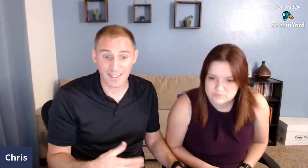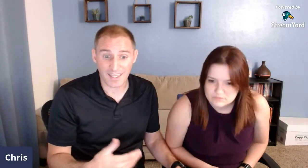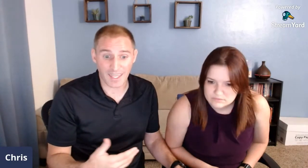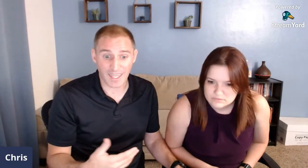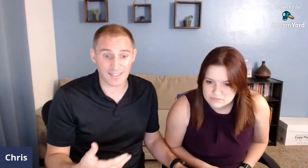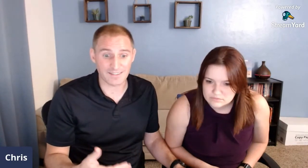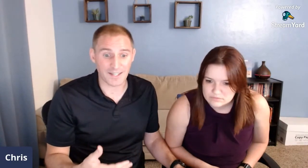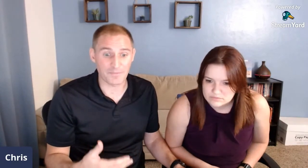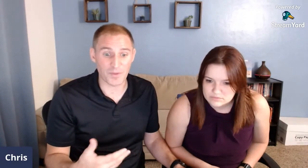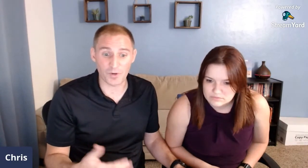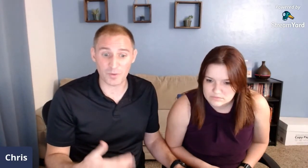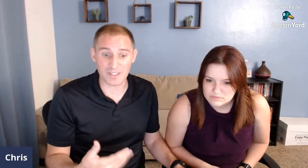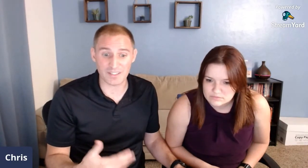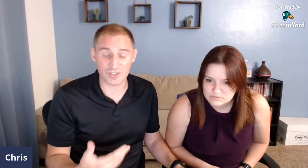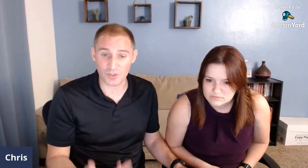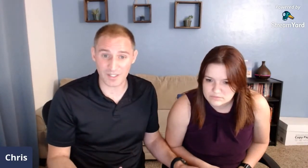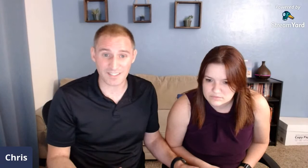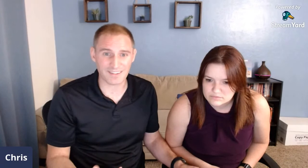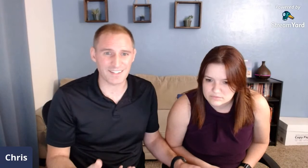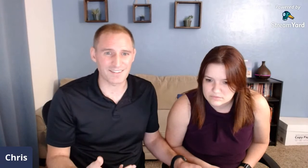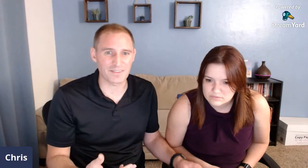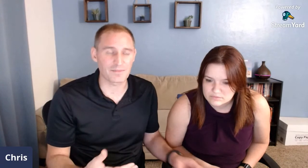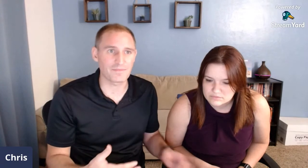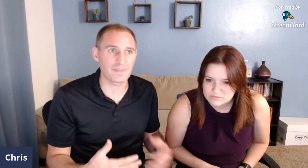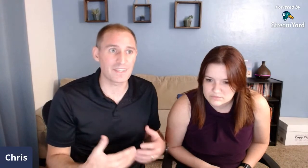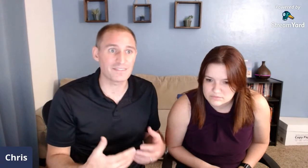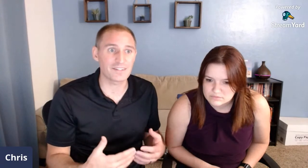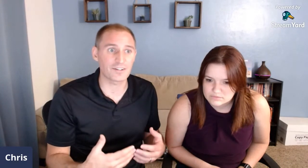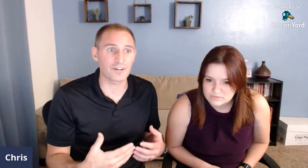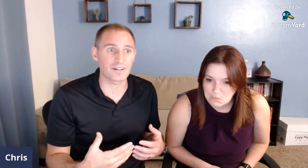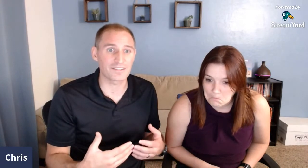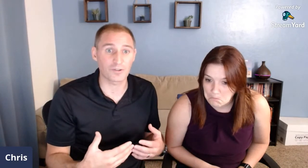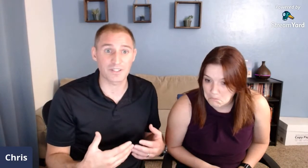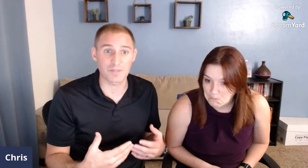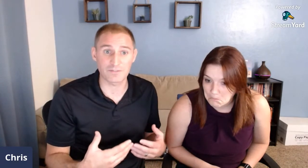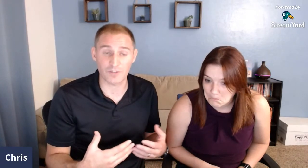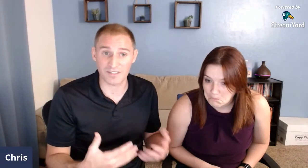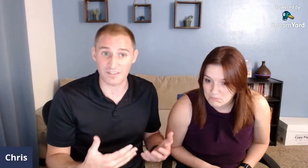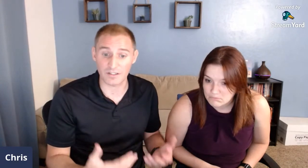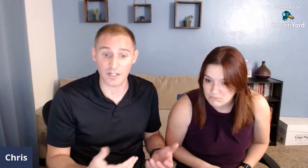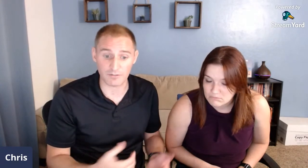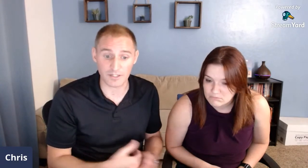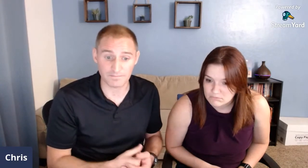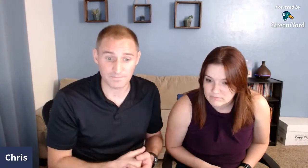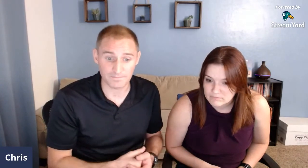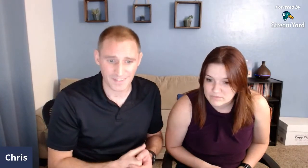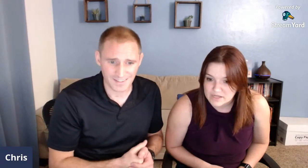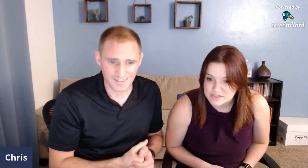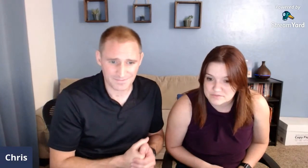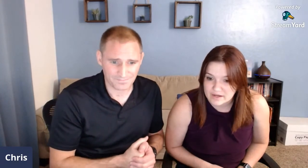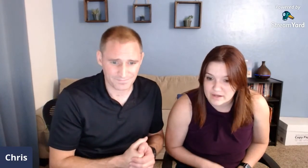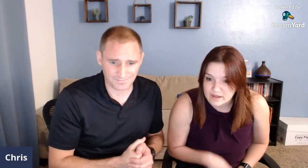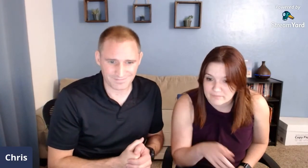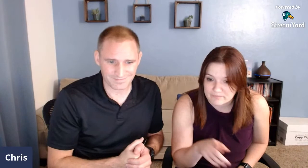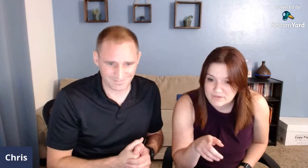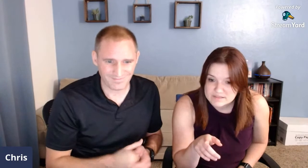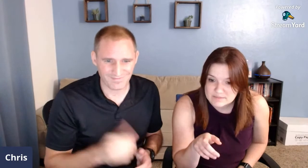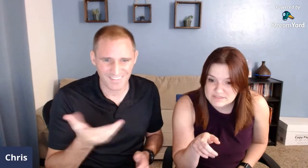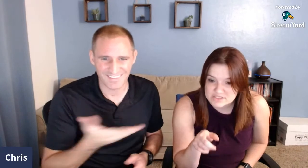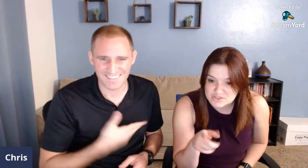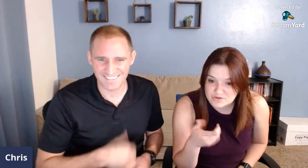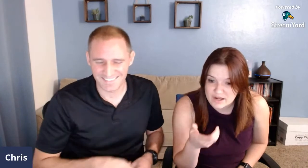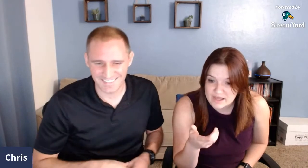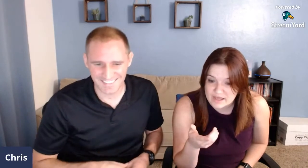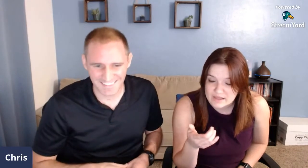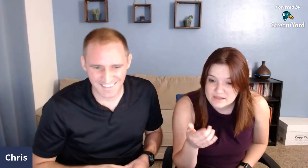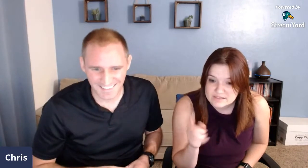way. And the more we can enjoy it, the easier it's going to be for us in the long run. I just read,